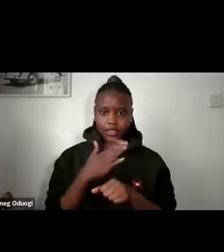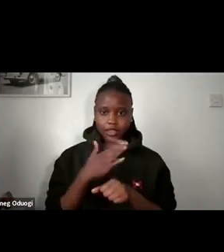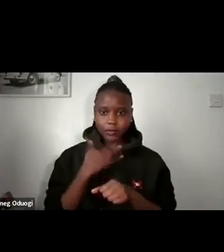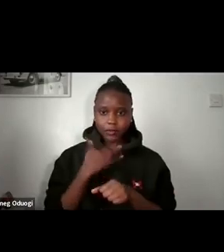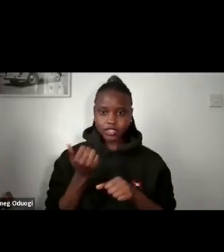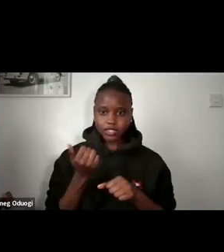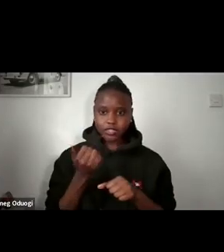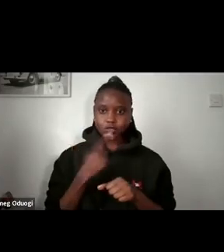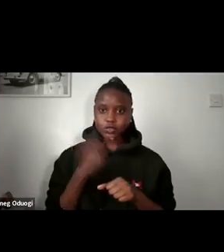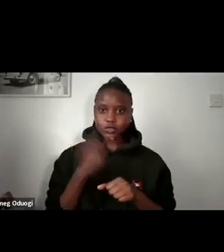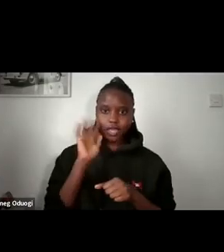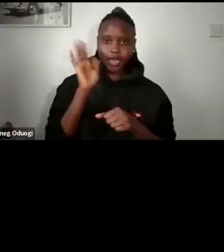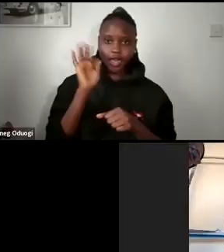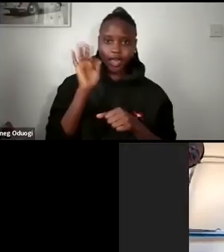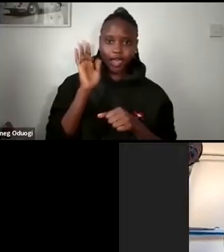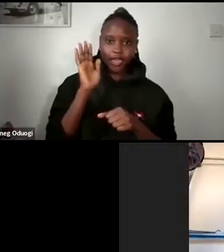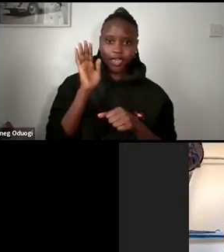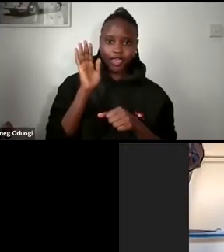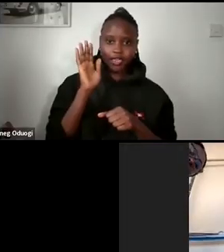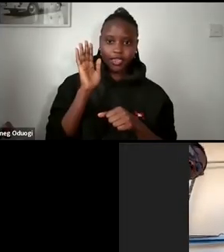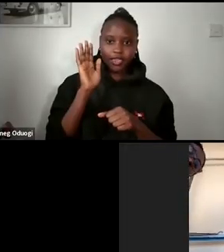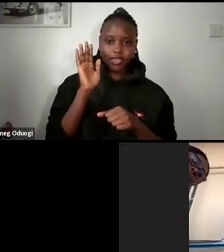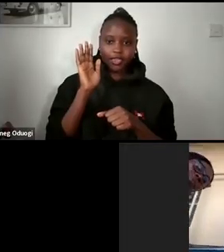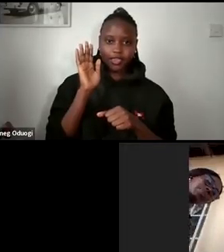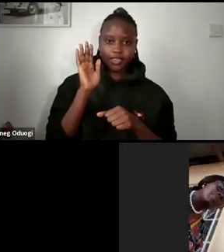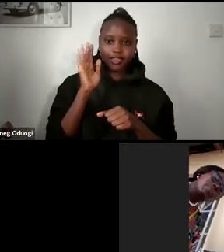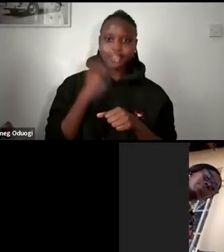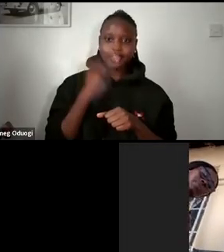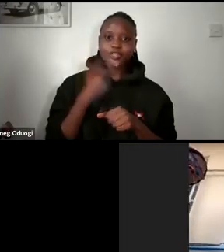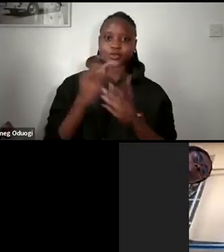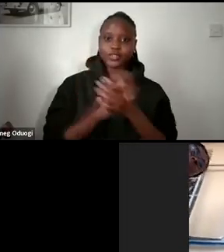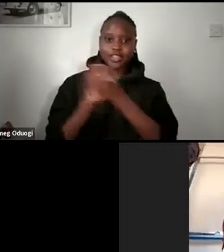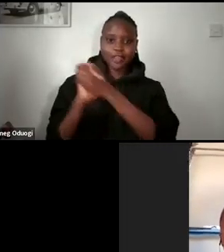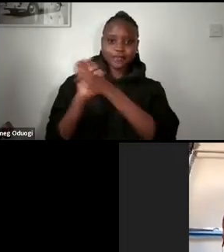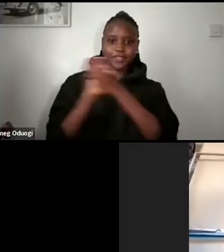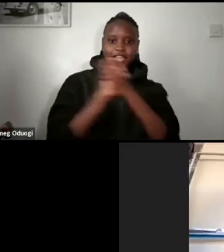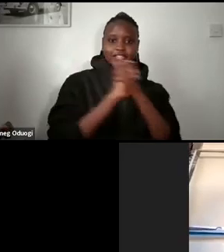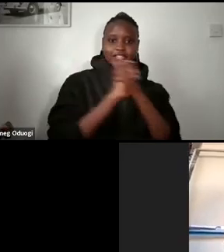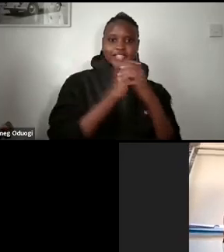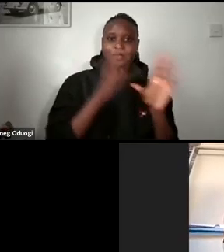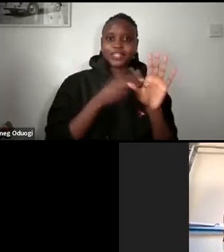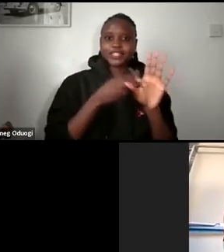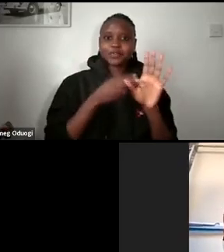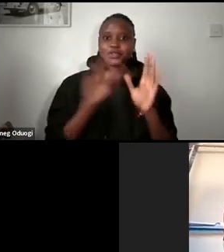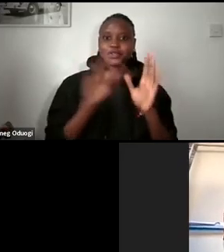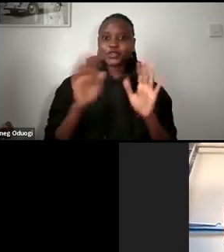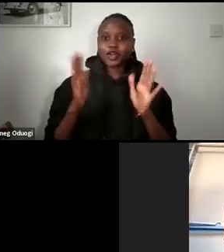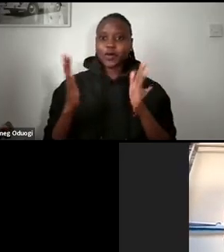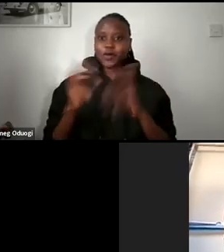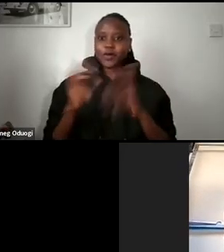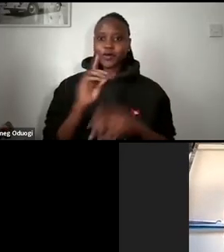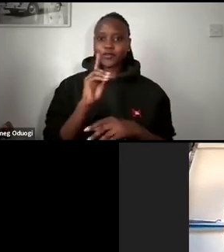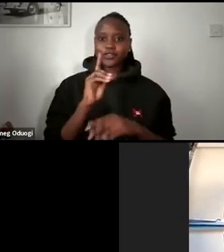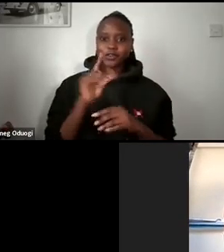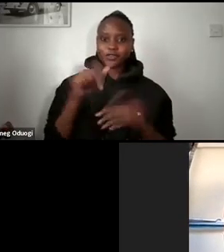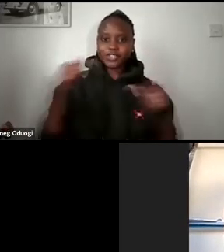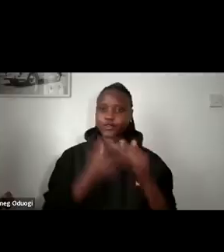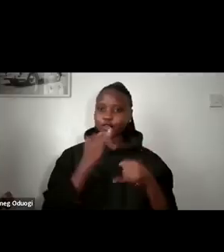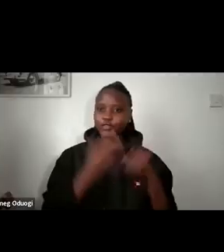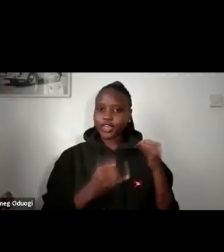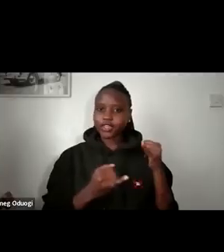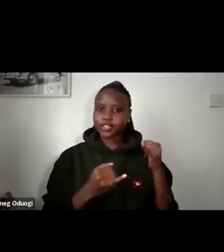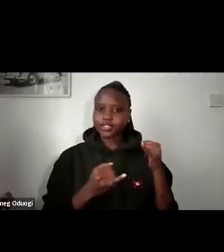hi and say their thanks and how the participation for this event has been for